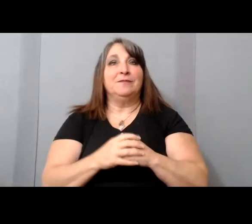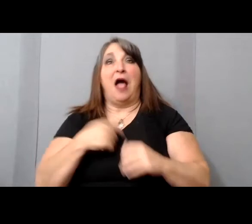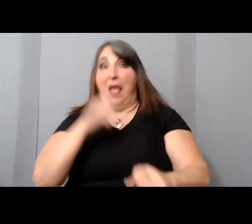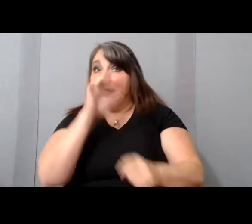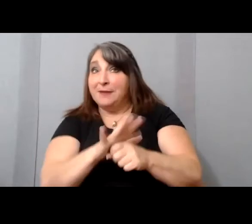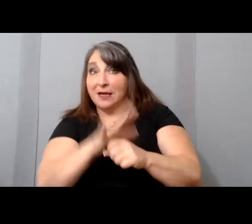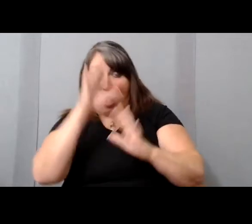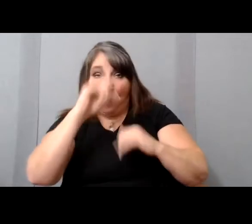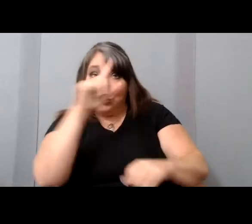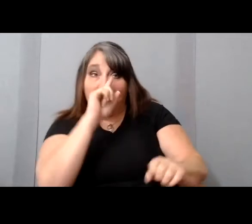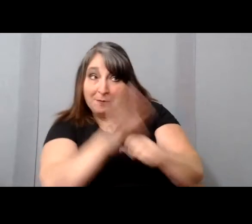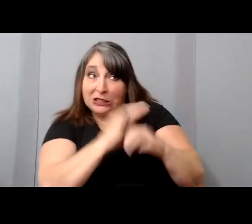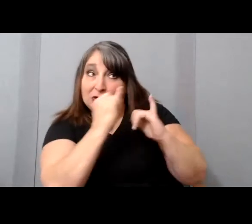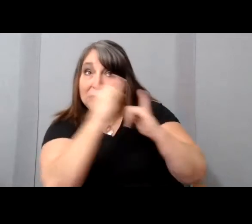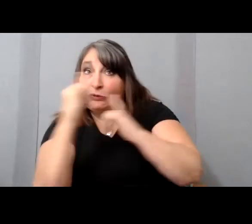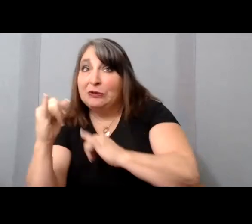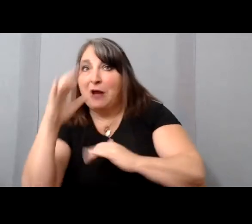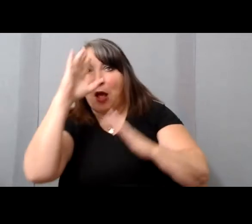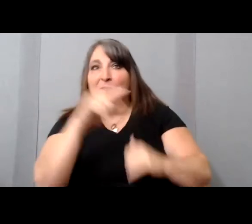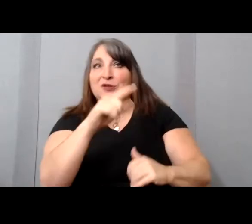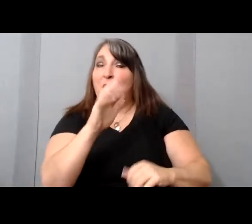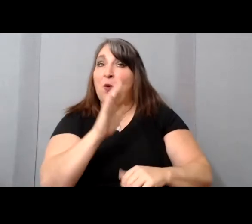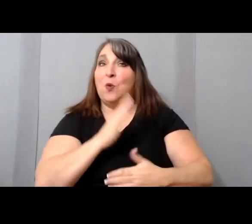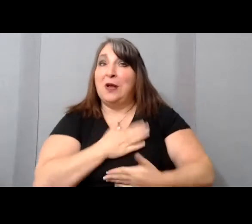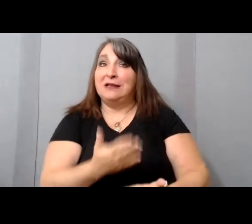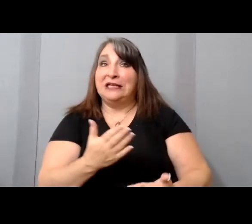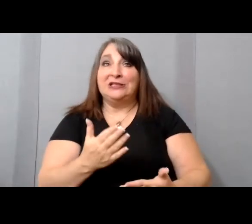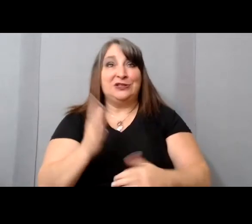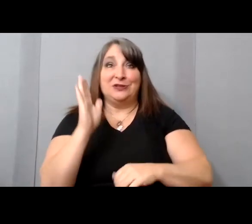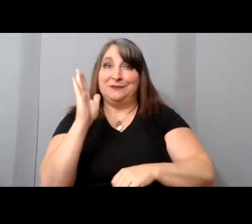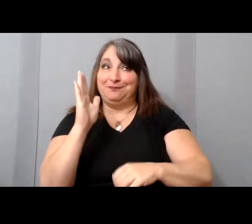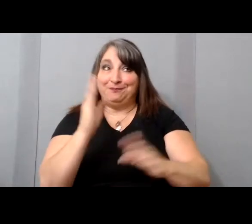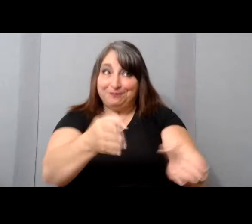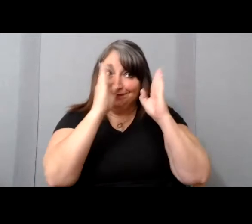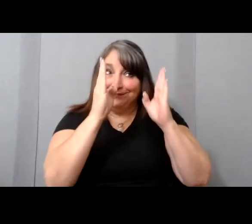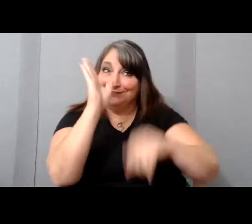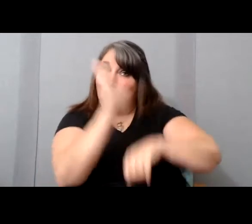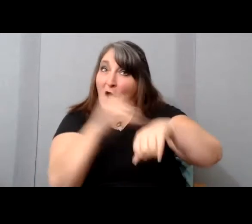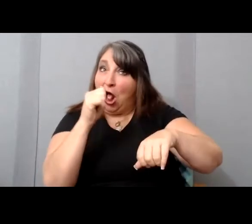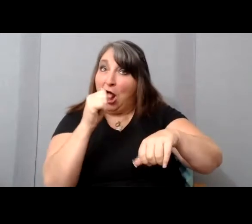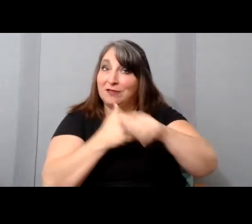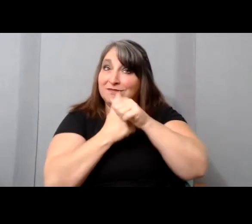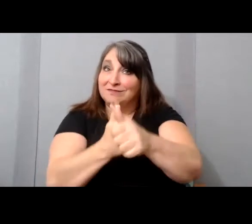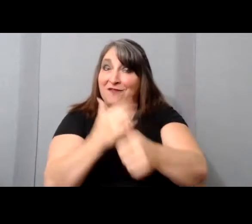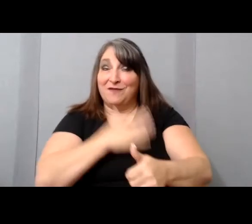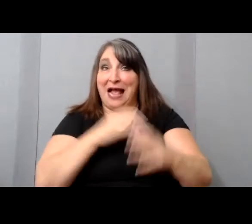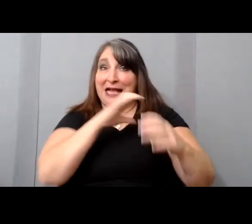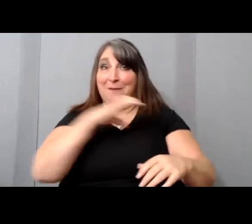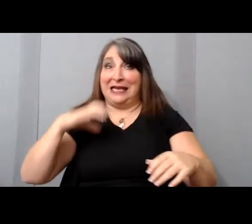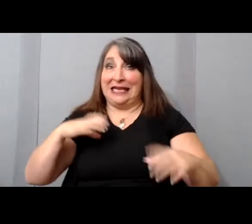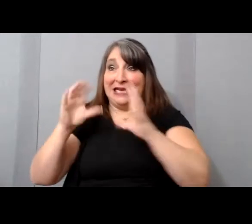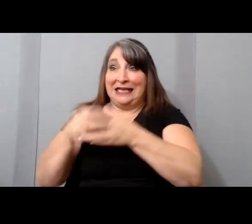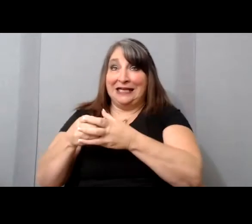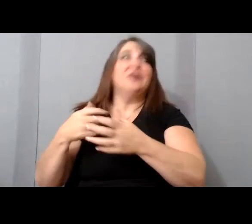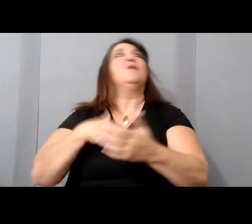too. I hope you are willing to hear the call of my committee and this party leadership. We've had a lot of great things happen through